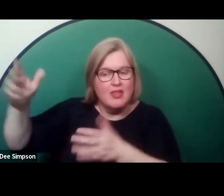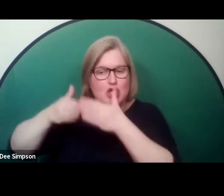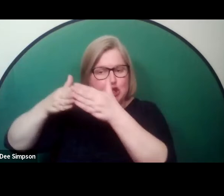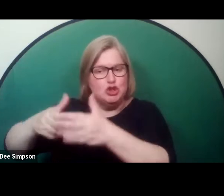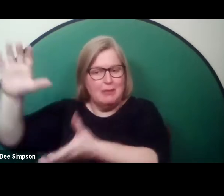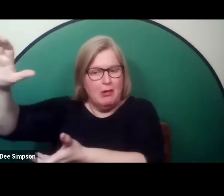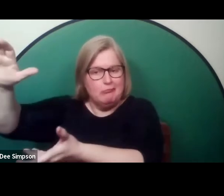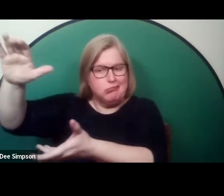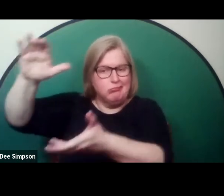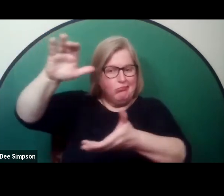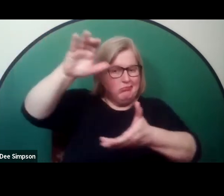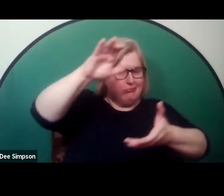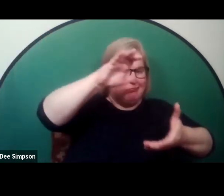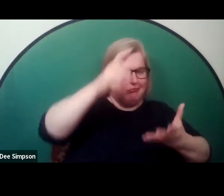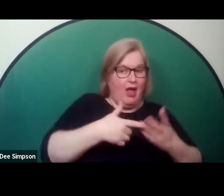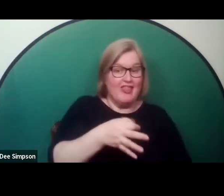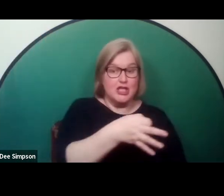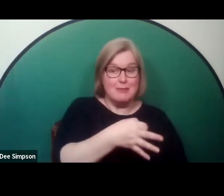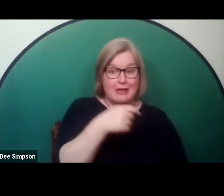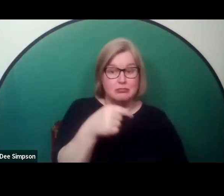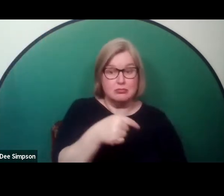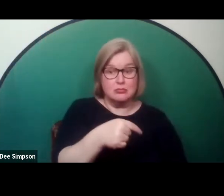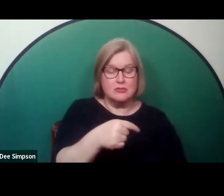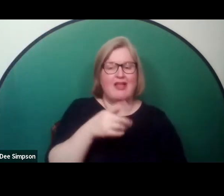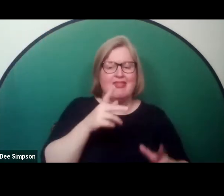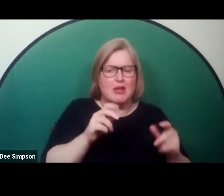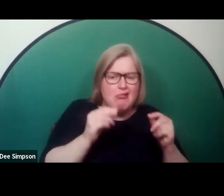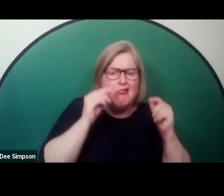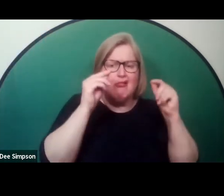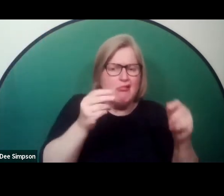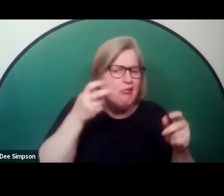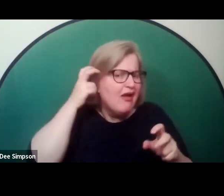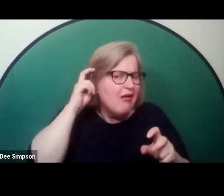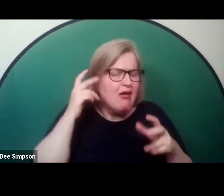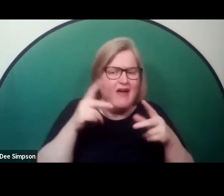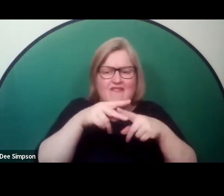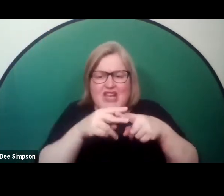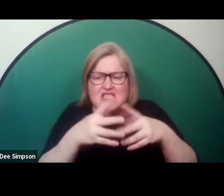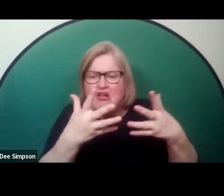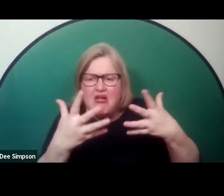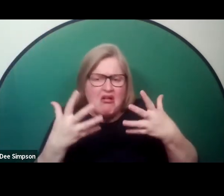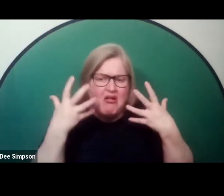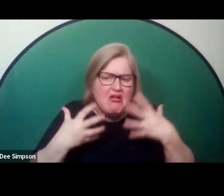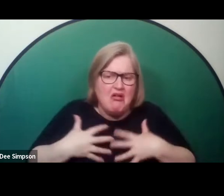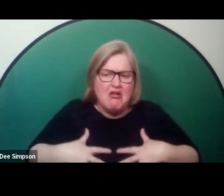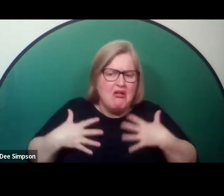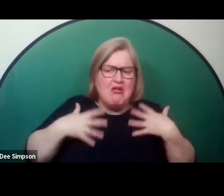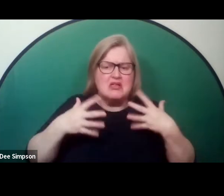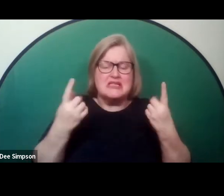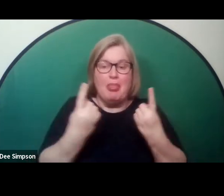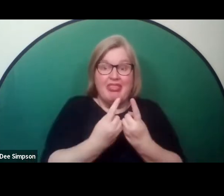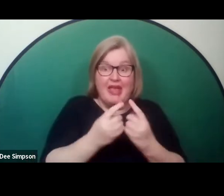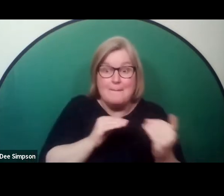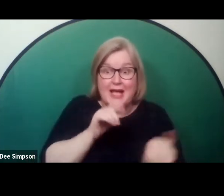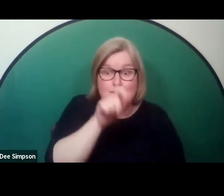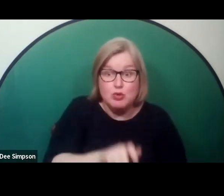where they're needed to be. Often there's some sort of fitting process, something has to happen in that local setting. And there might